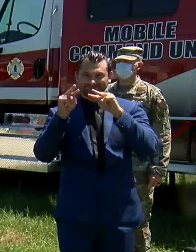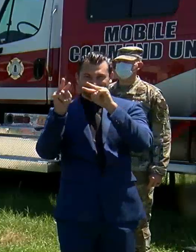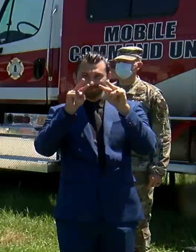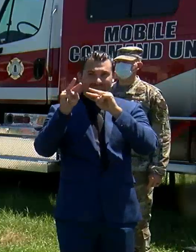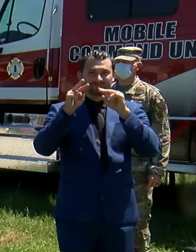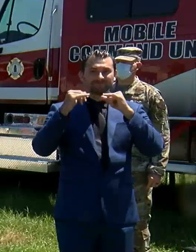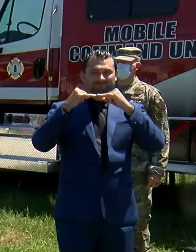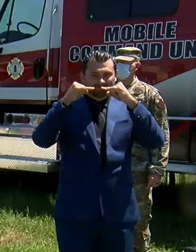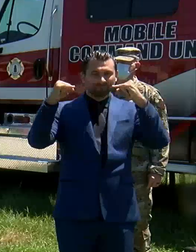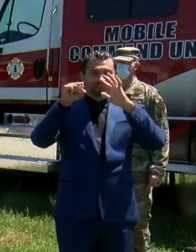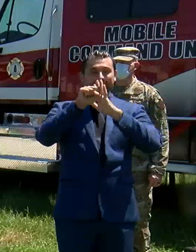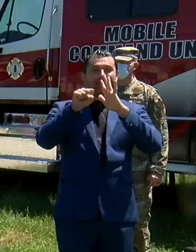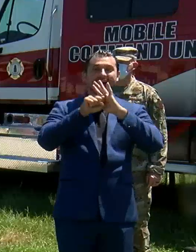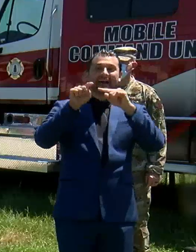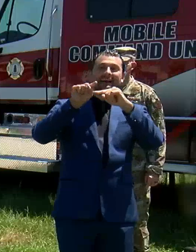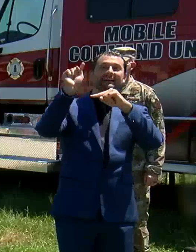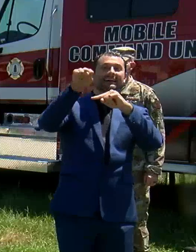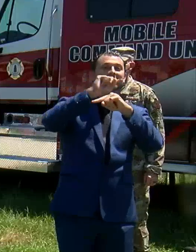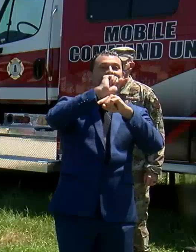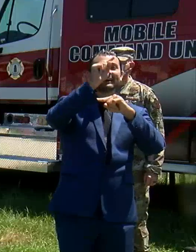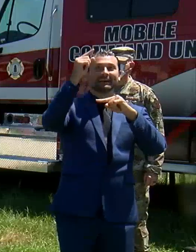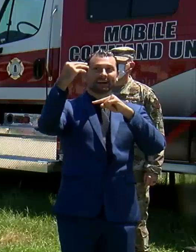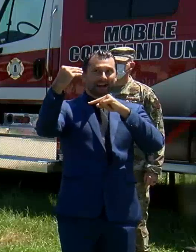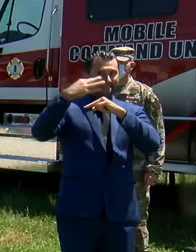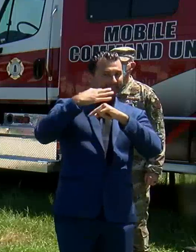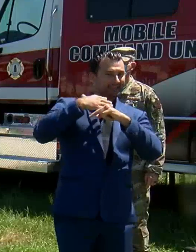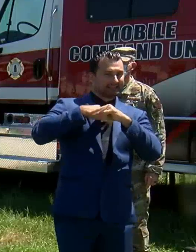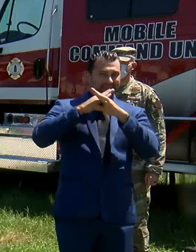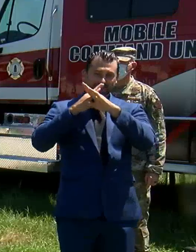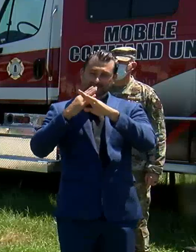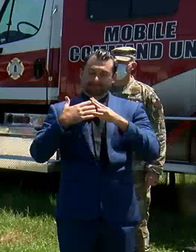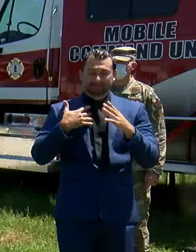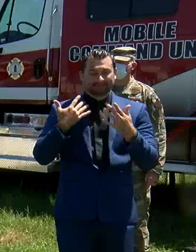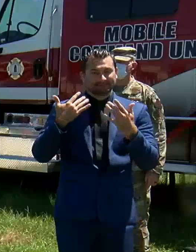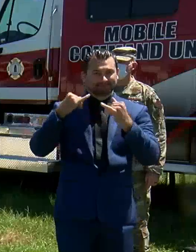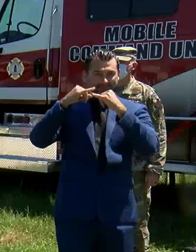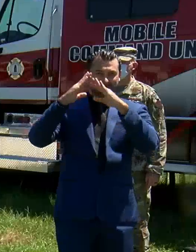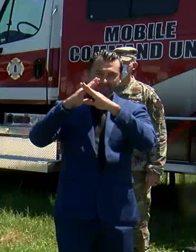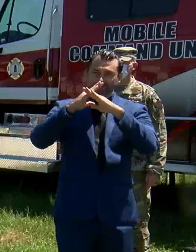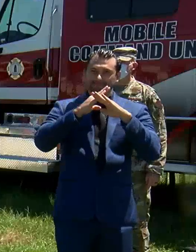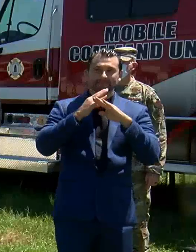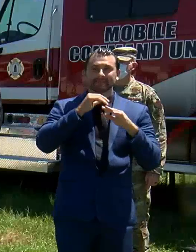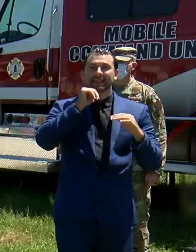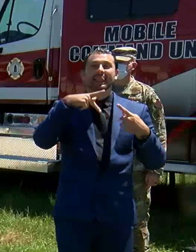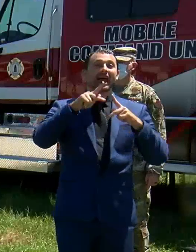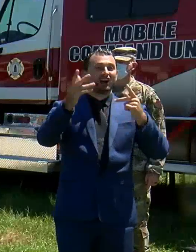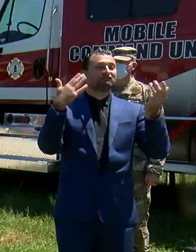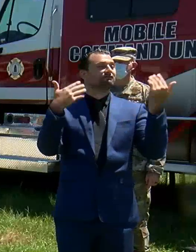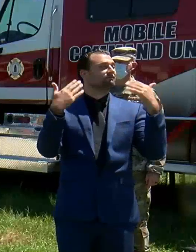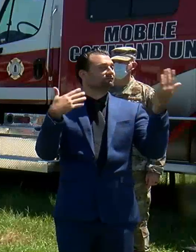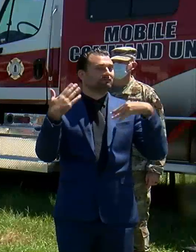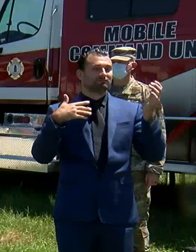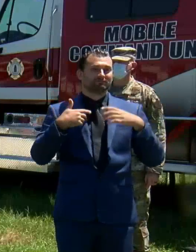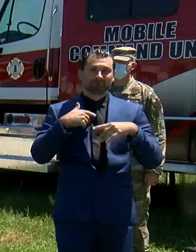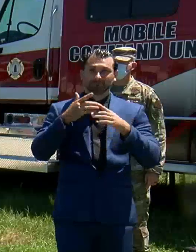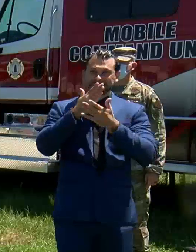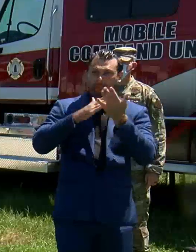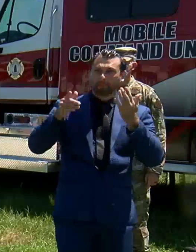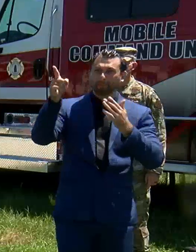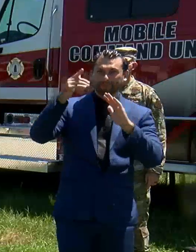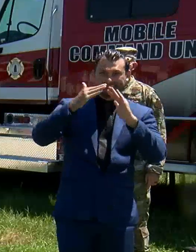quarantine order in pretty early on for people coming from the New York City area. And to date, we